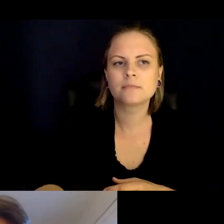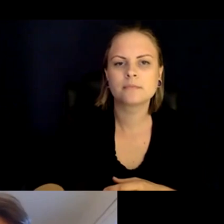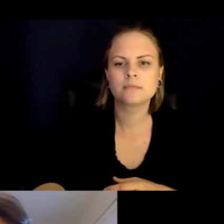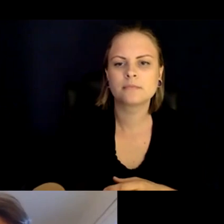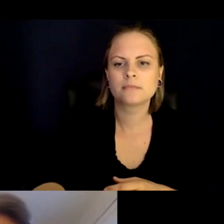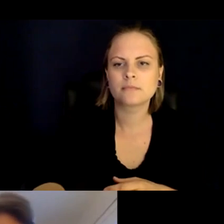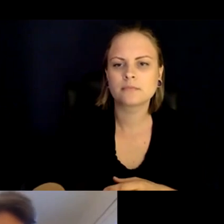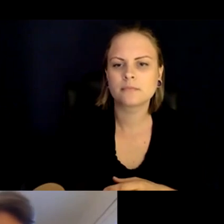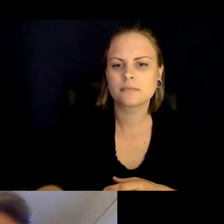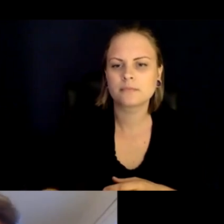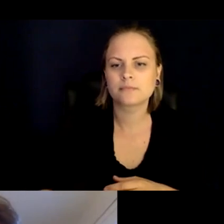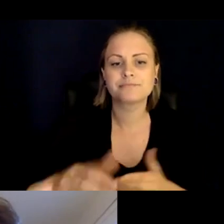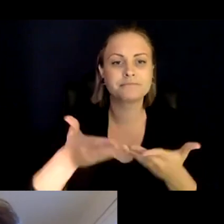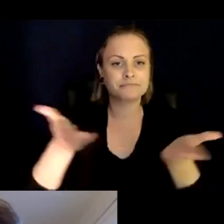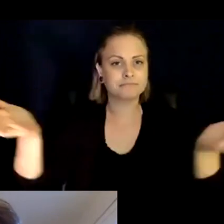The floor is now open.